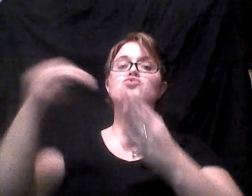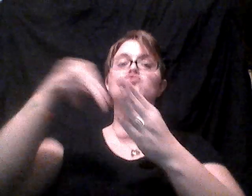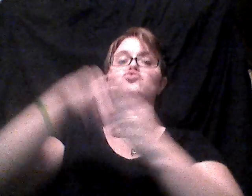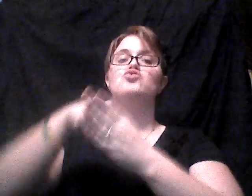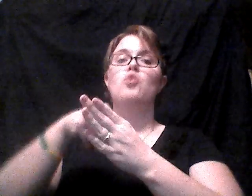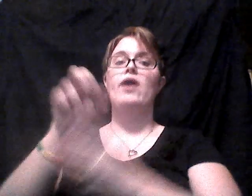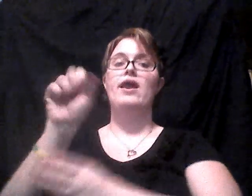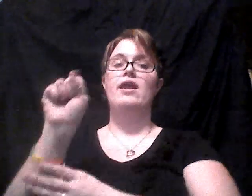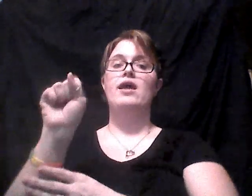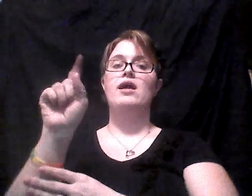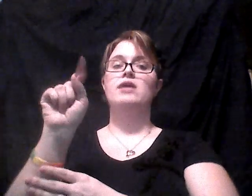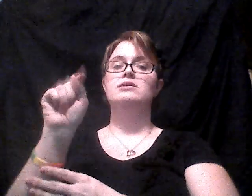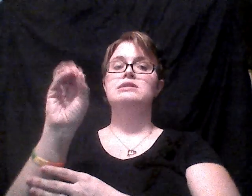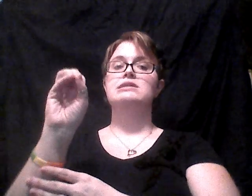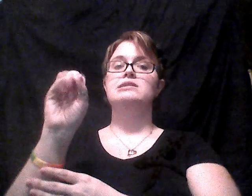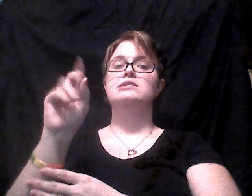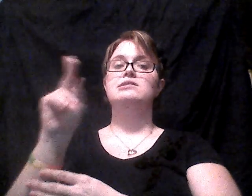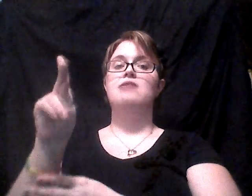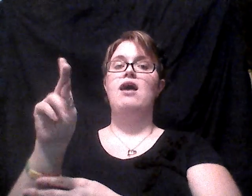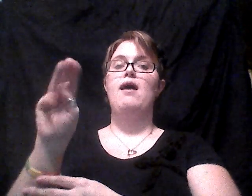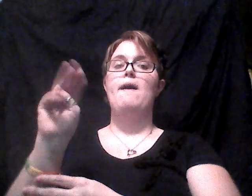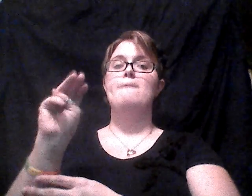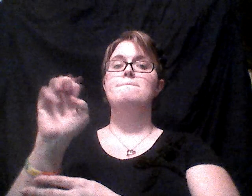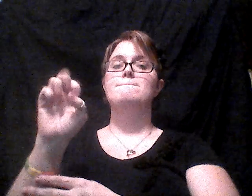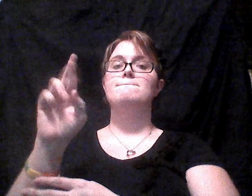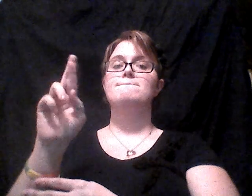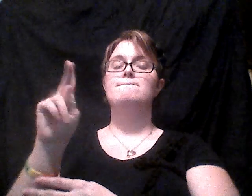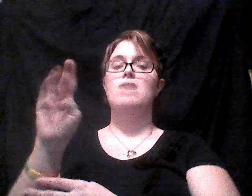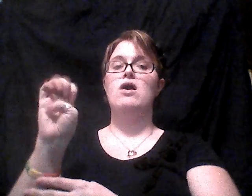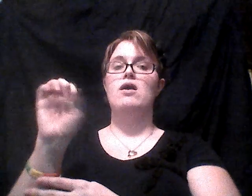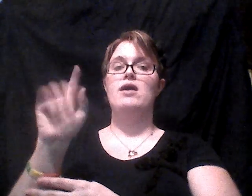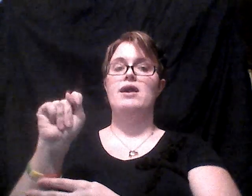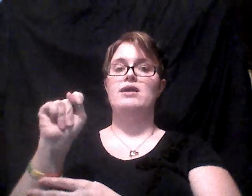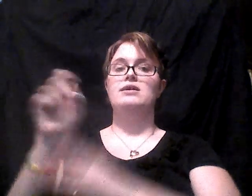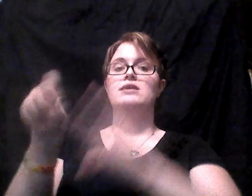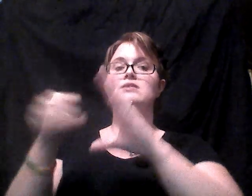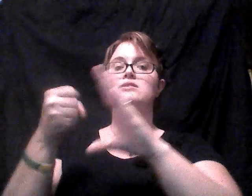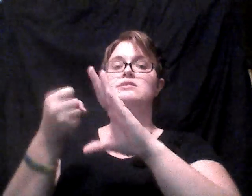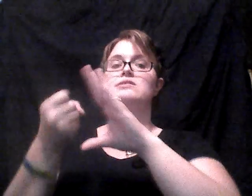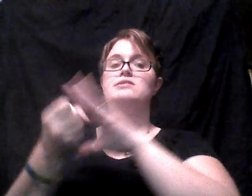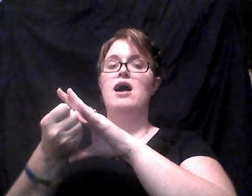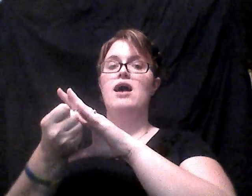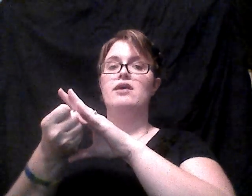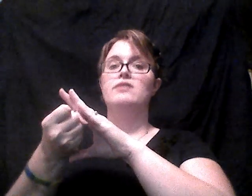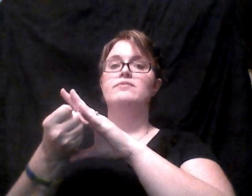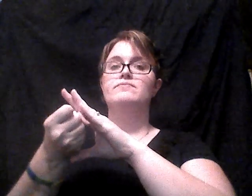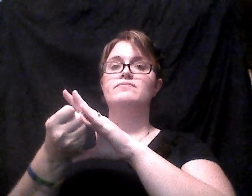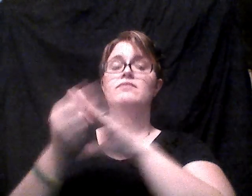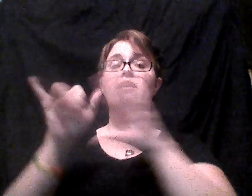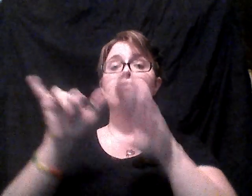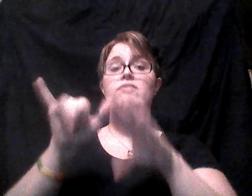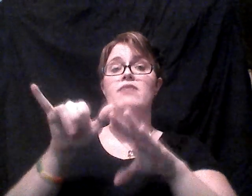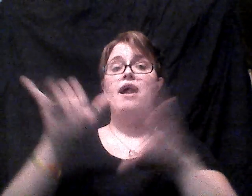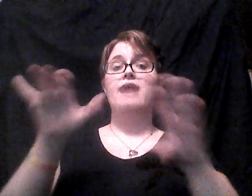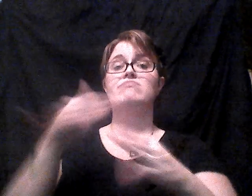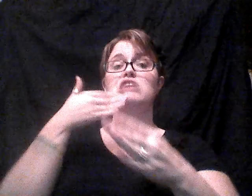1920s did tremendously well. Stocks rose, and again, the way the stock market works is the more that people believe a business is going to